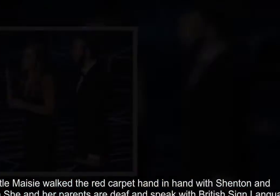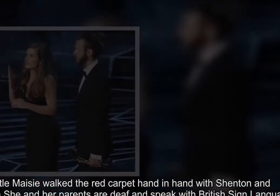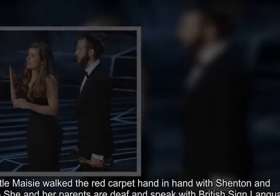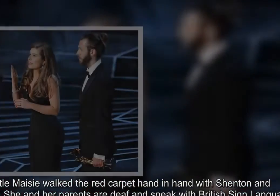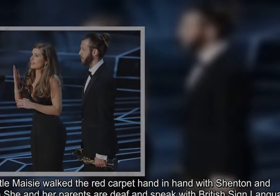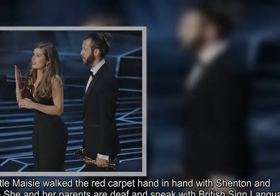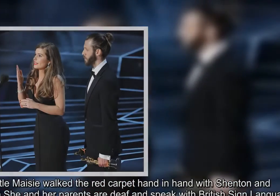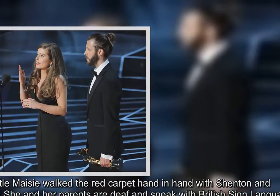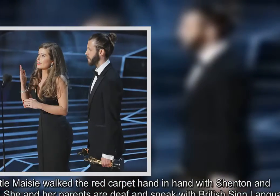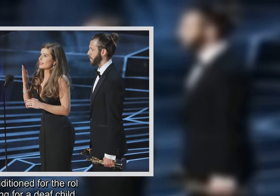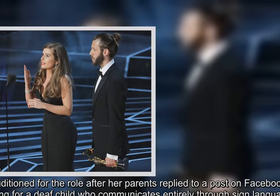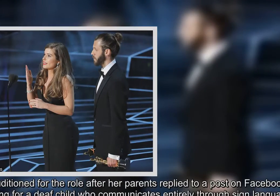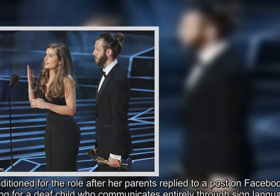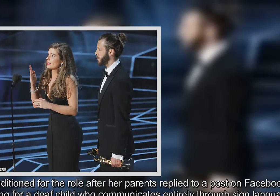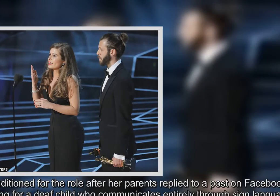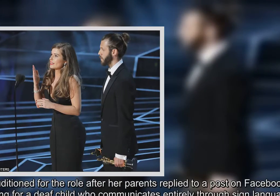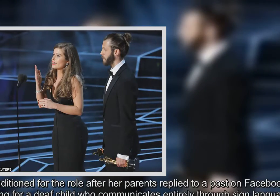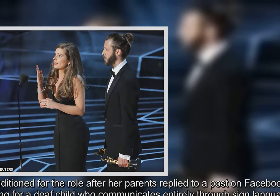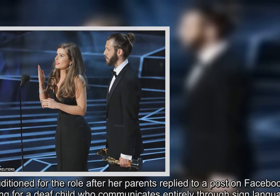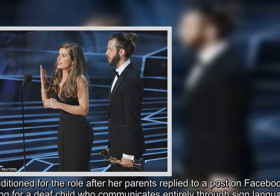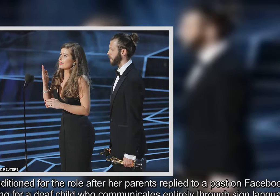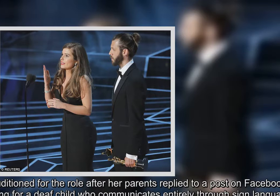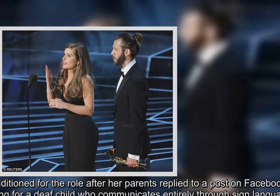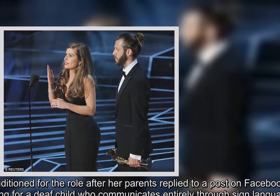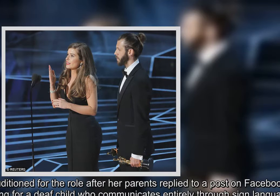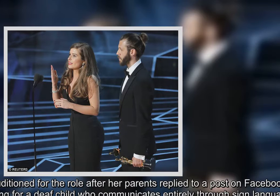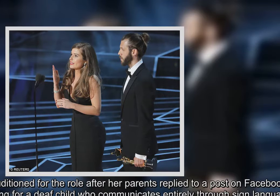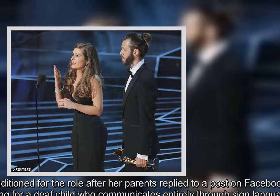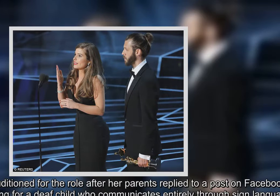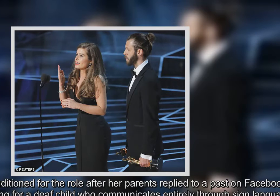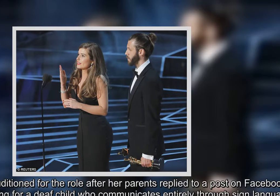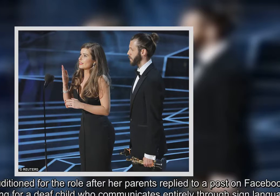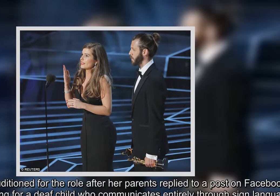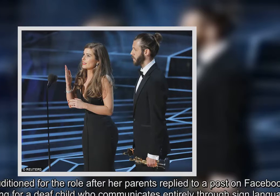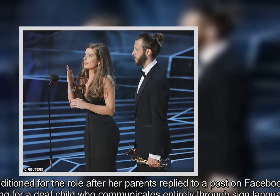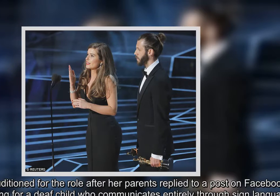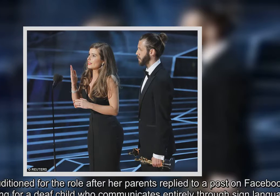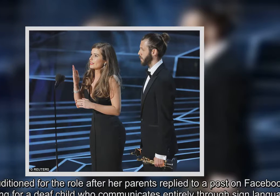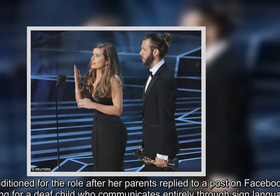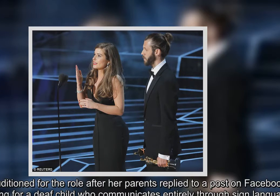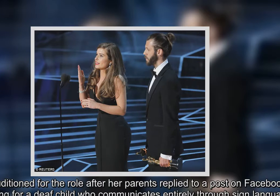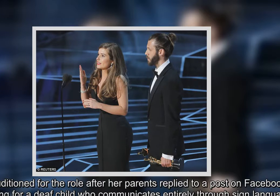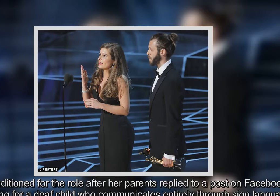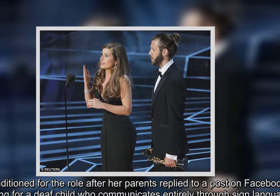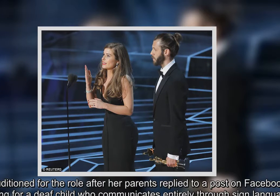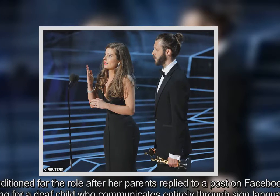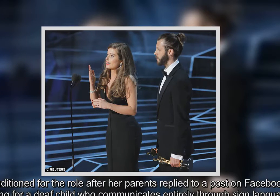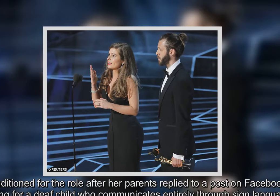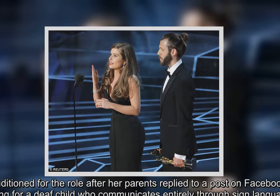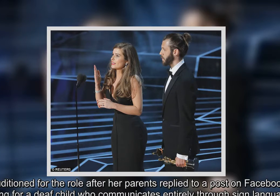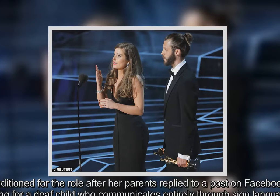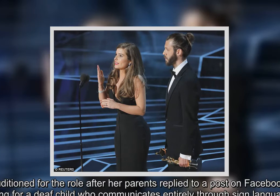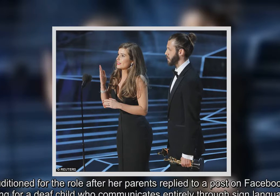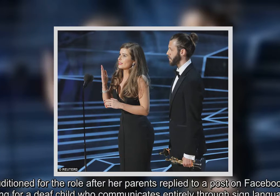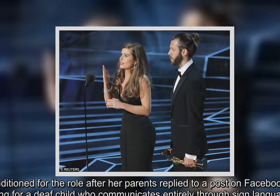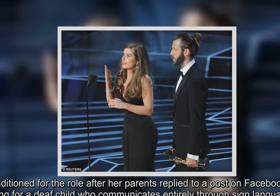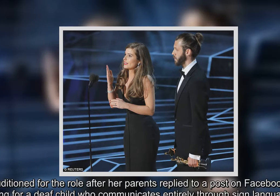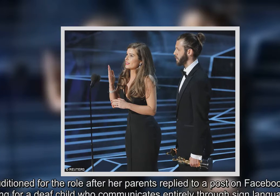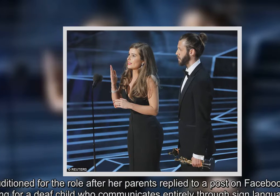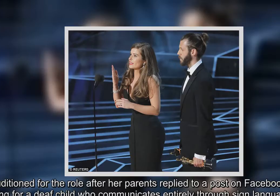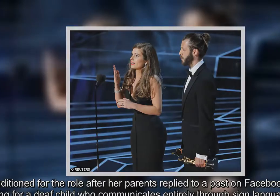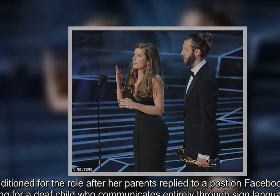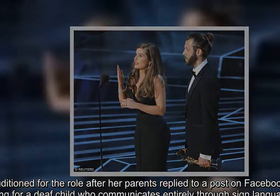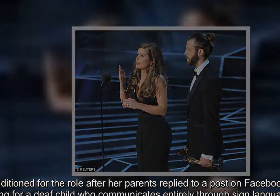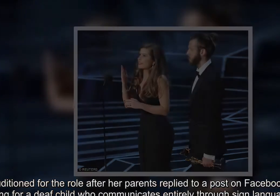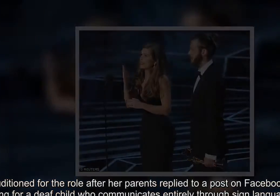She auditioned for the role after her parents replied to a post on Facebook, appealing for a deaf child who communicates